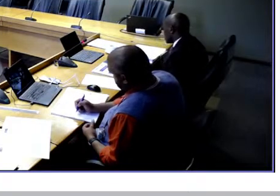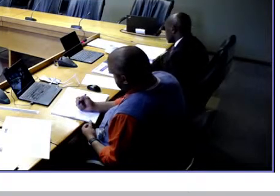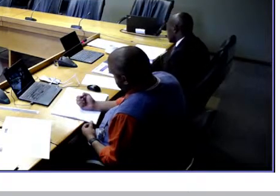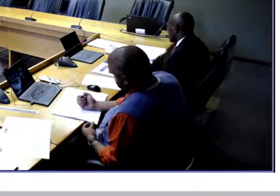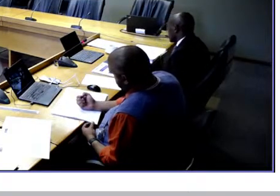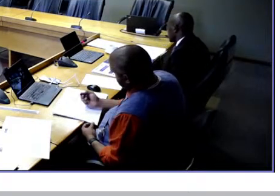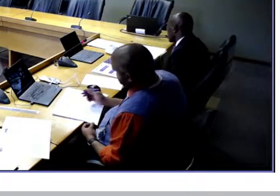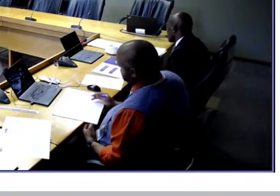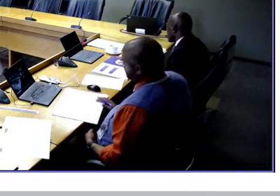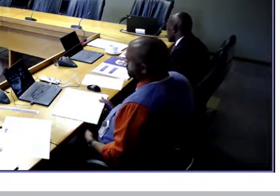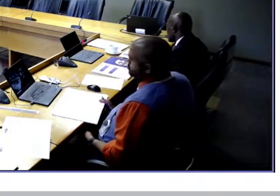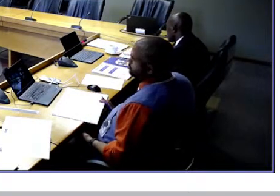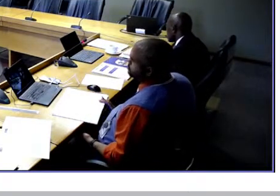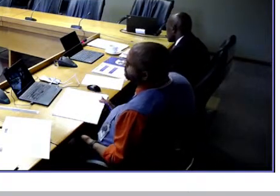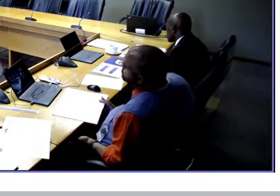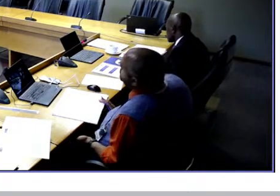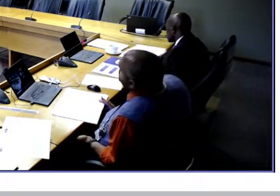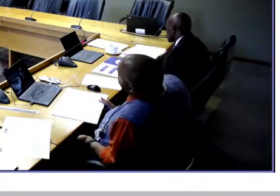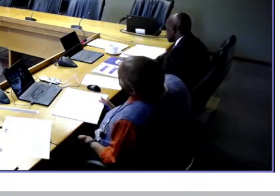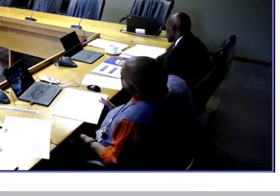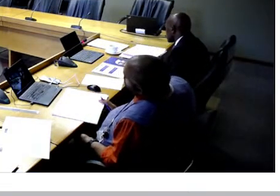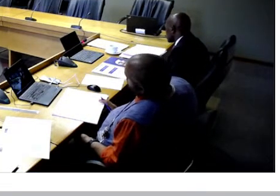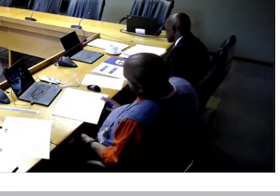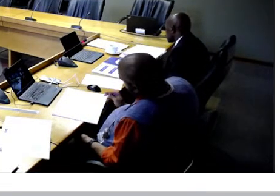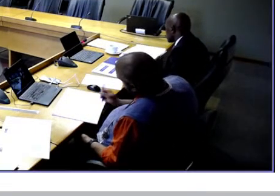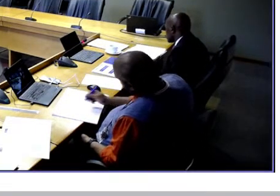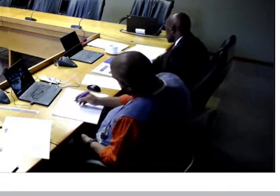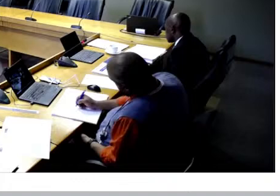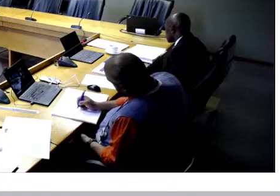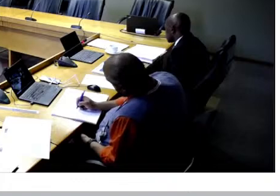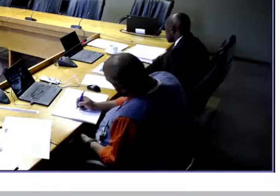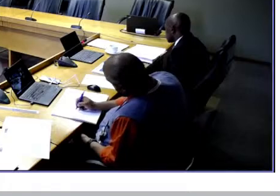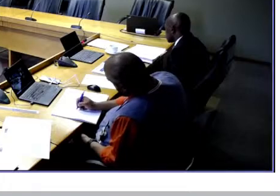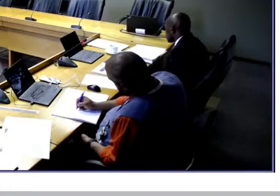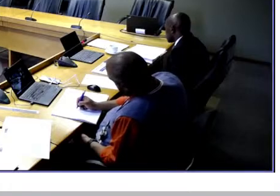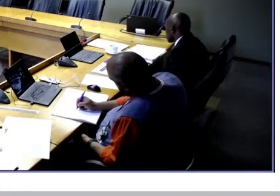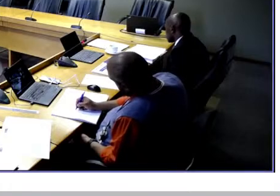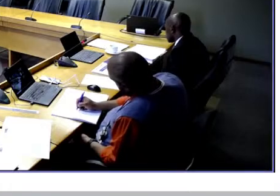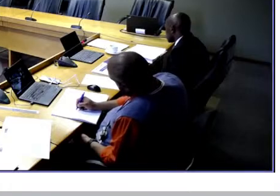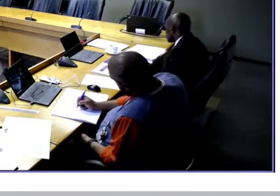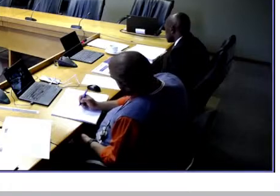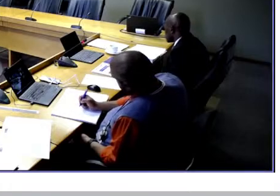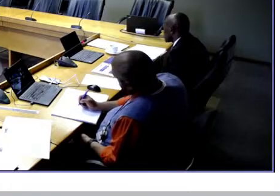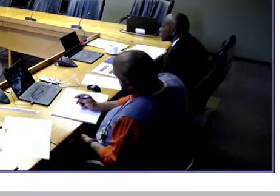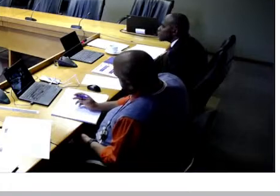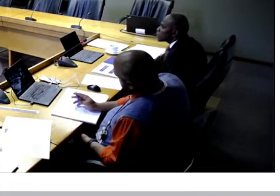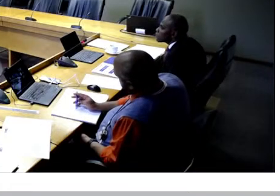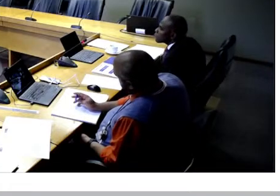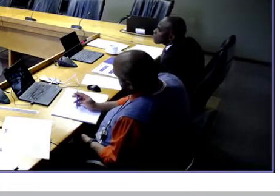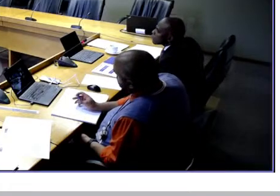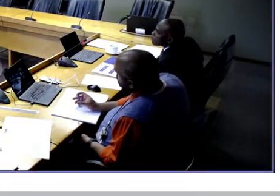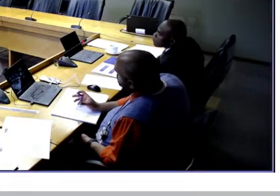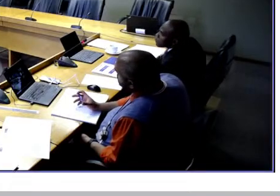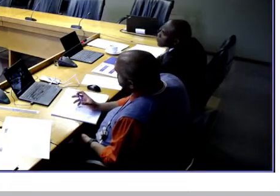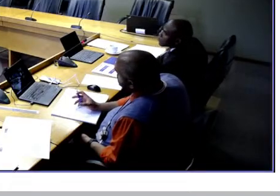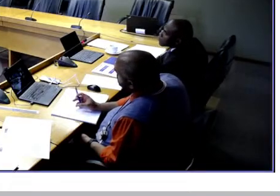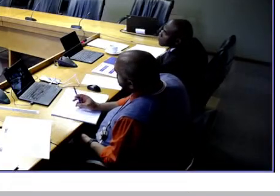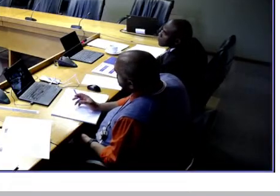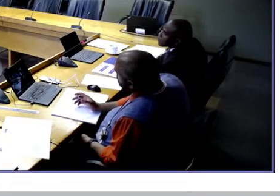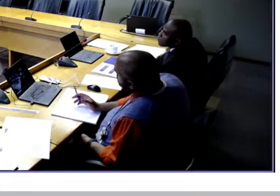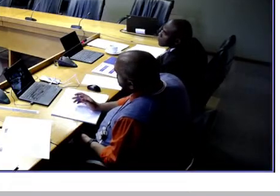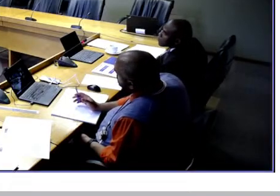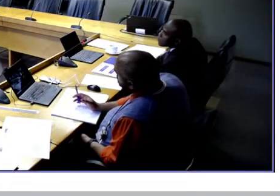Chair. I think at this point, Chair, I think I